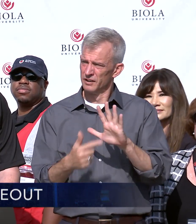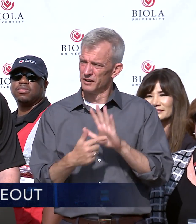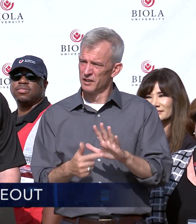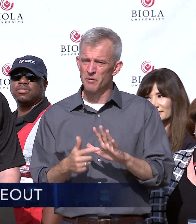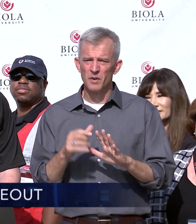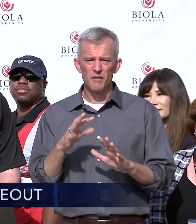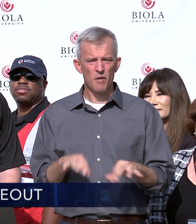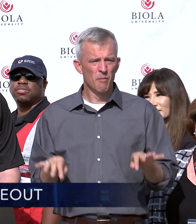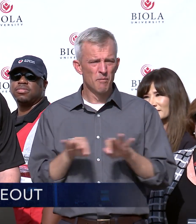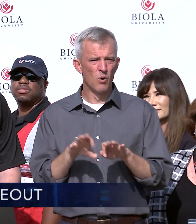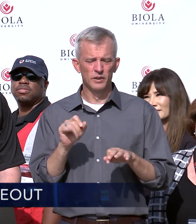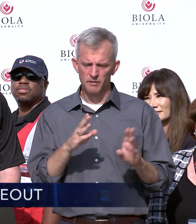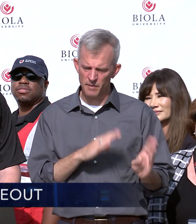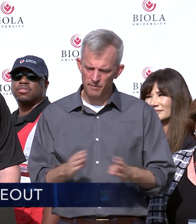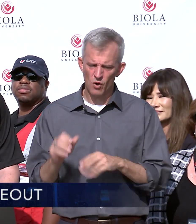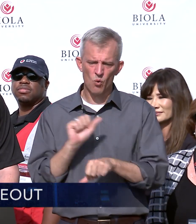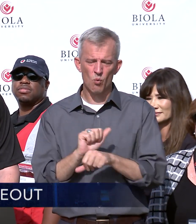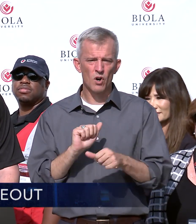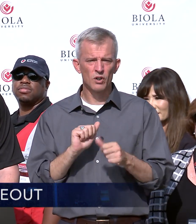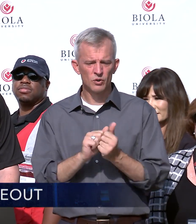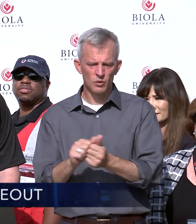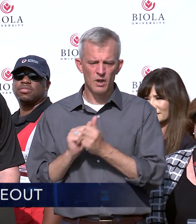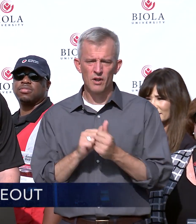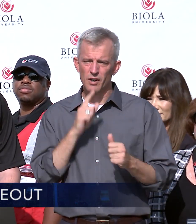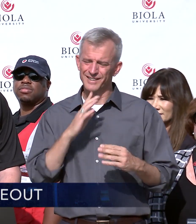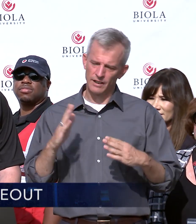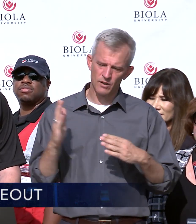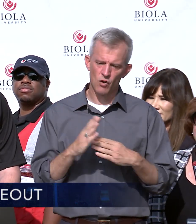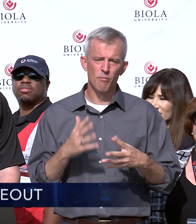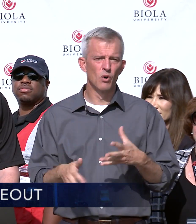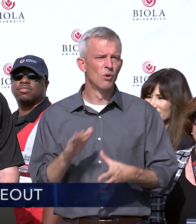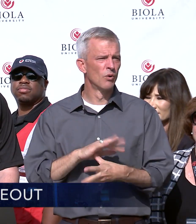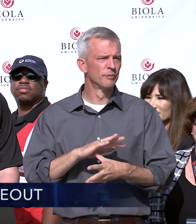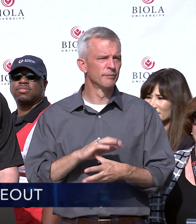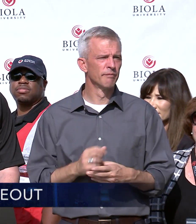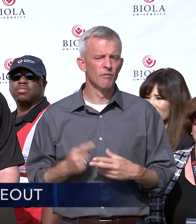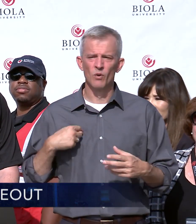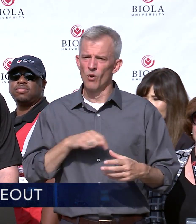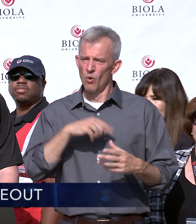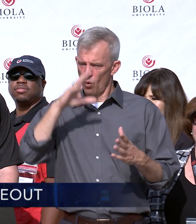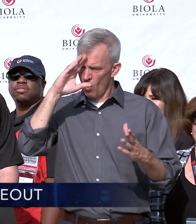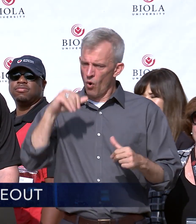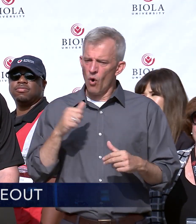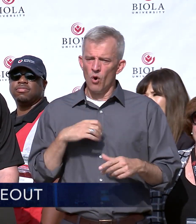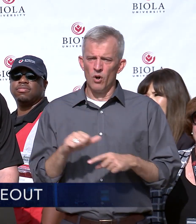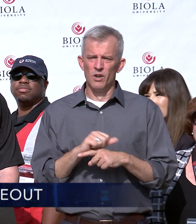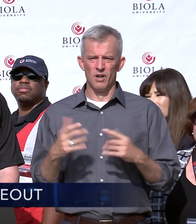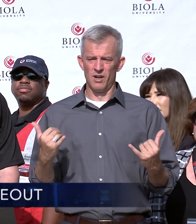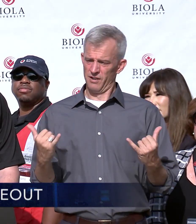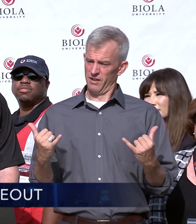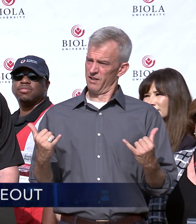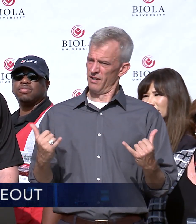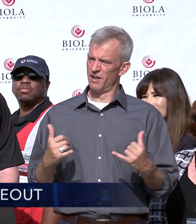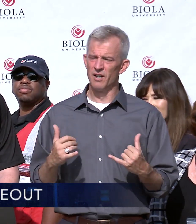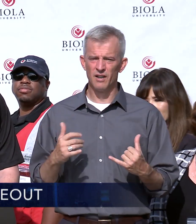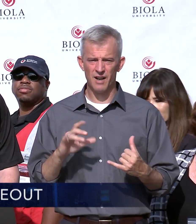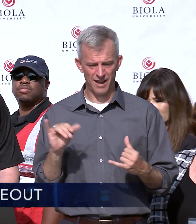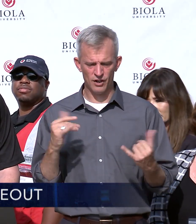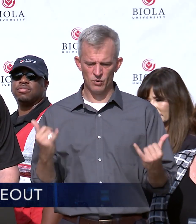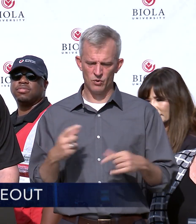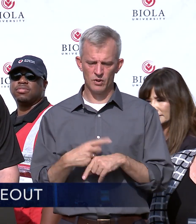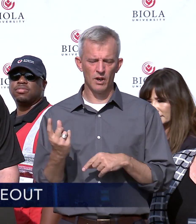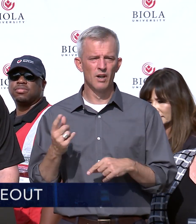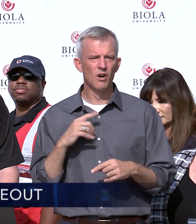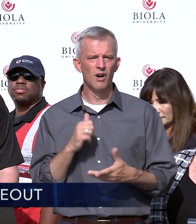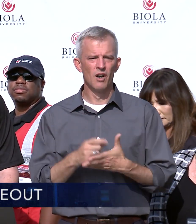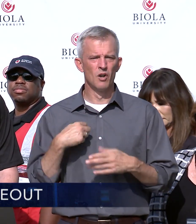importance of being prepared and working together is a top priority. We hope that drills like the one here today can continue to help us practice earthquake